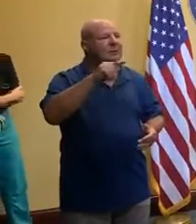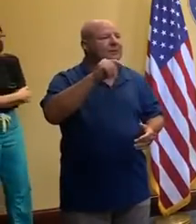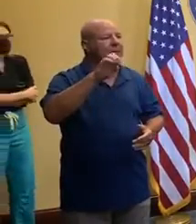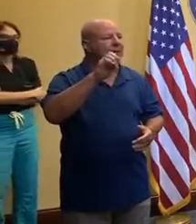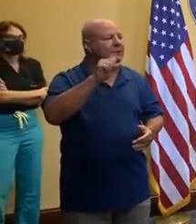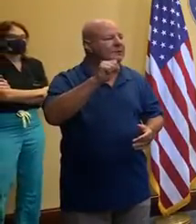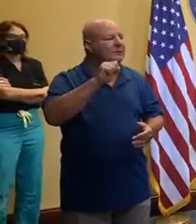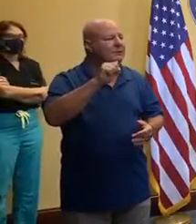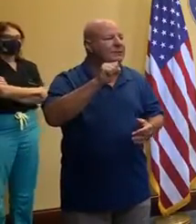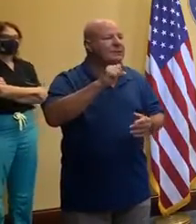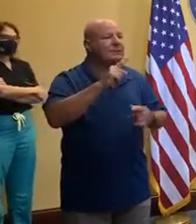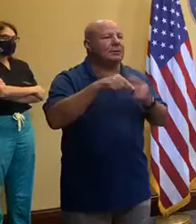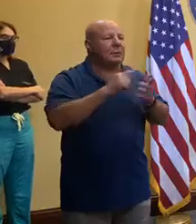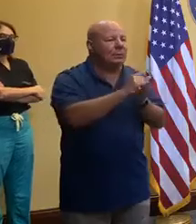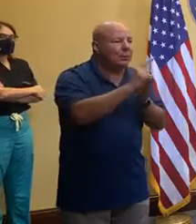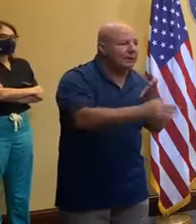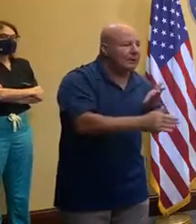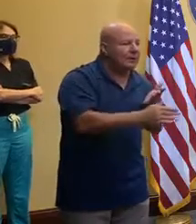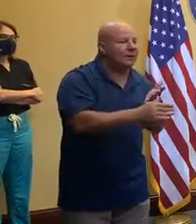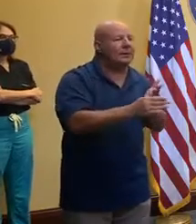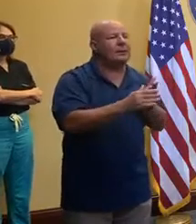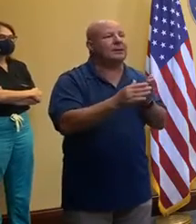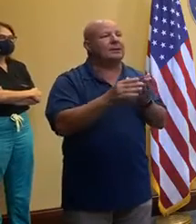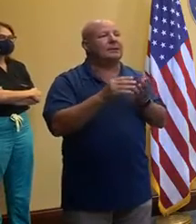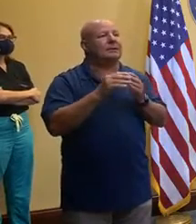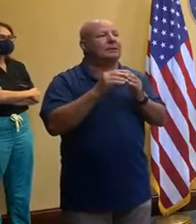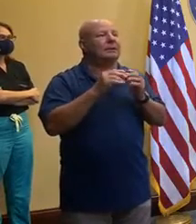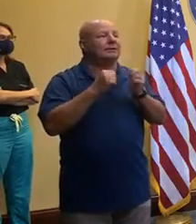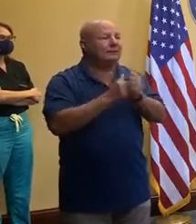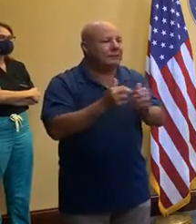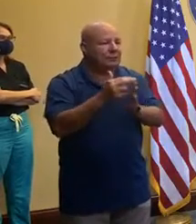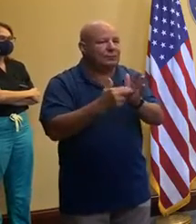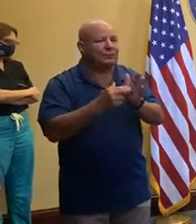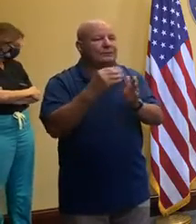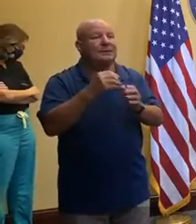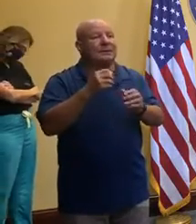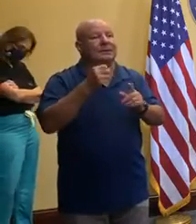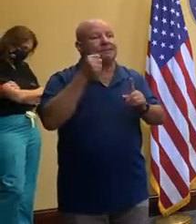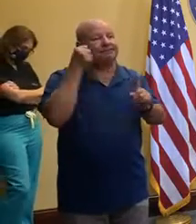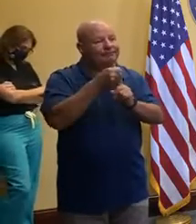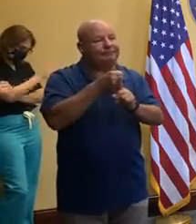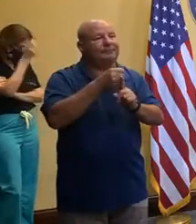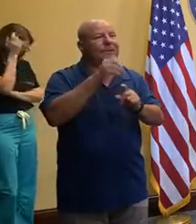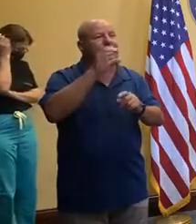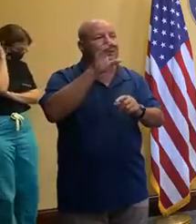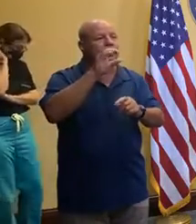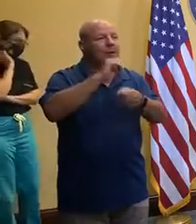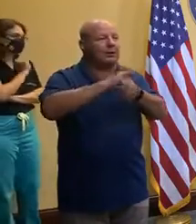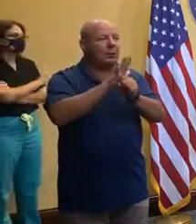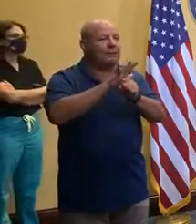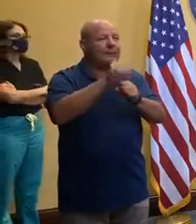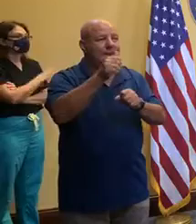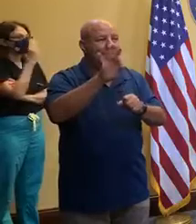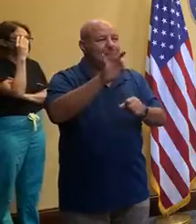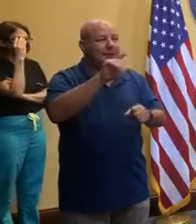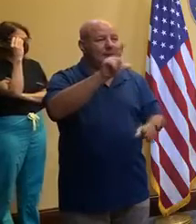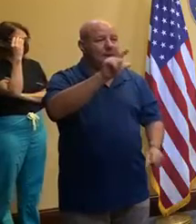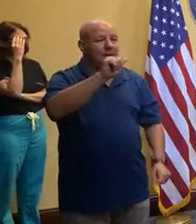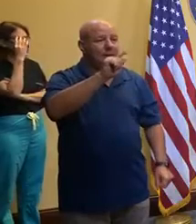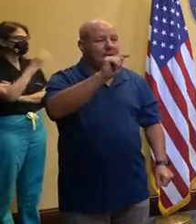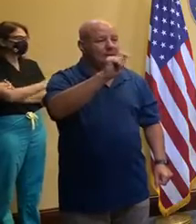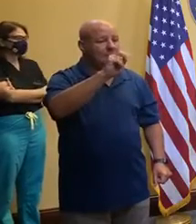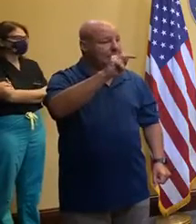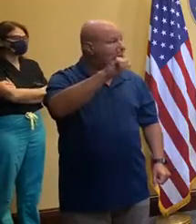weekend, around enforcement, and of course the impacts of COVID-19. Ms. LaTanya, are there